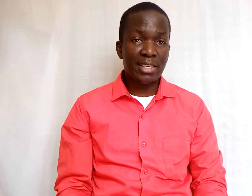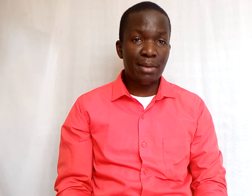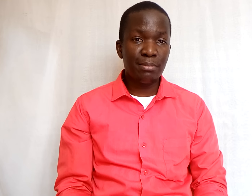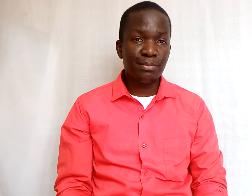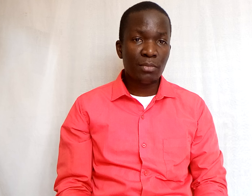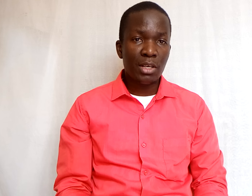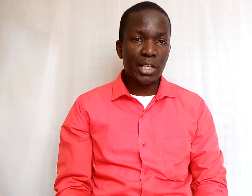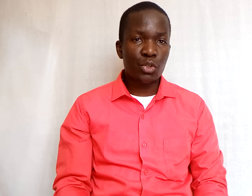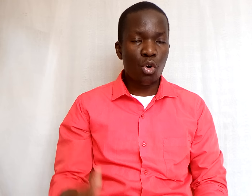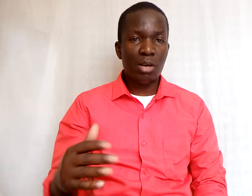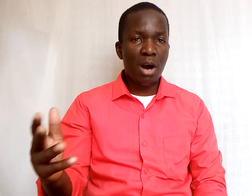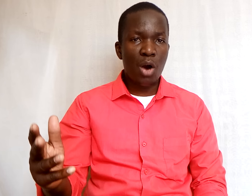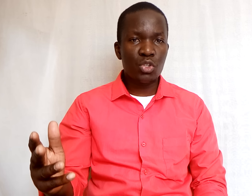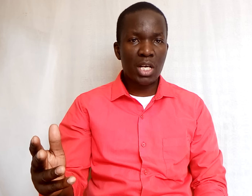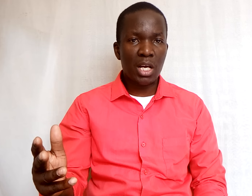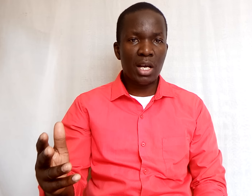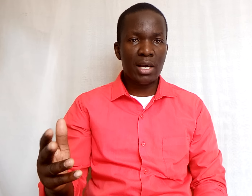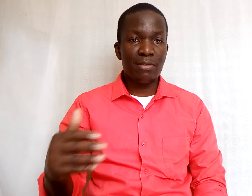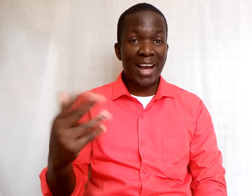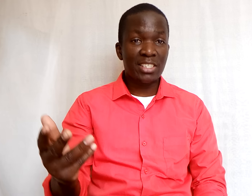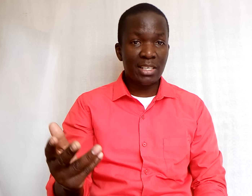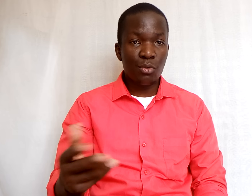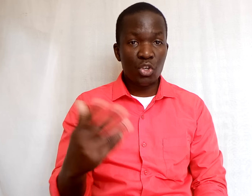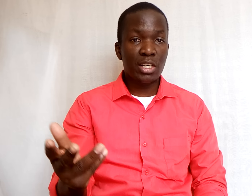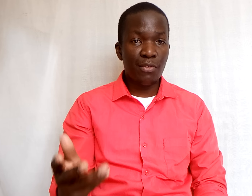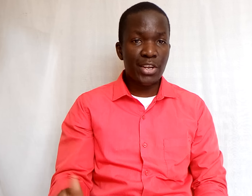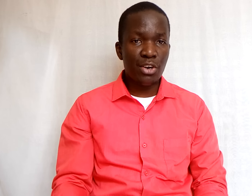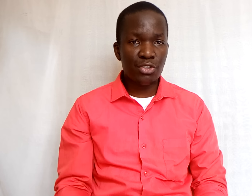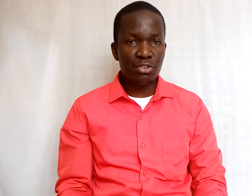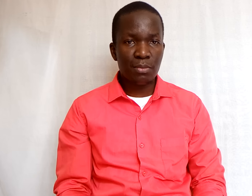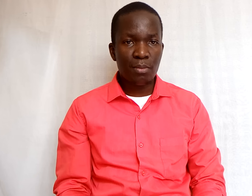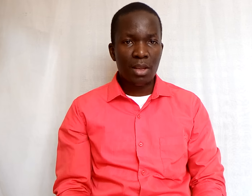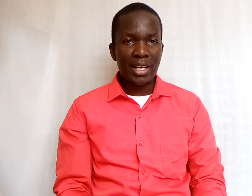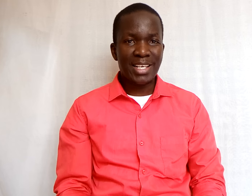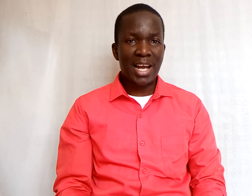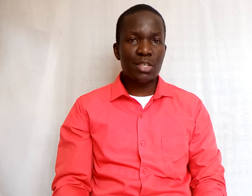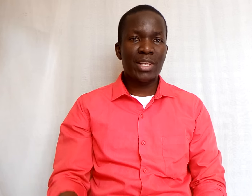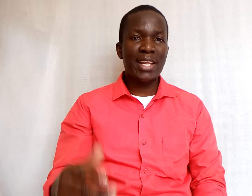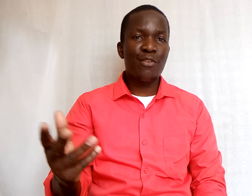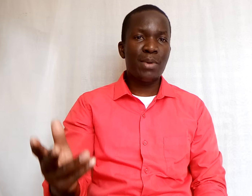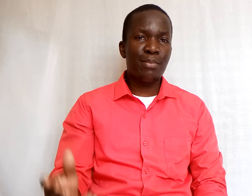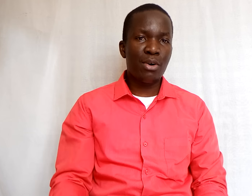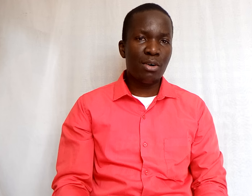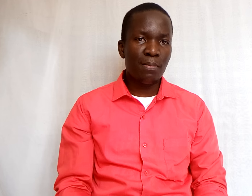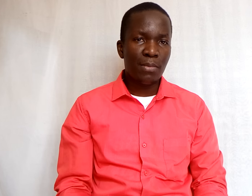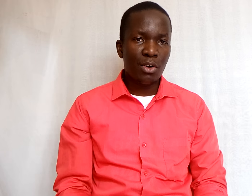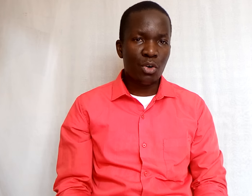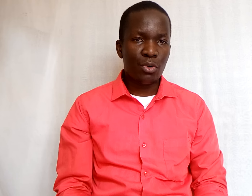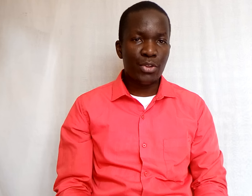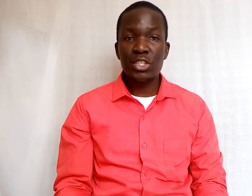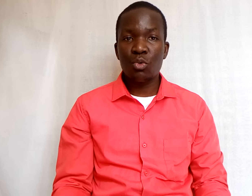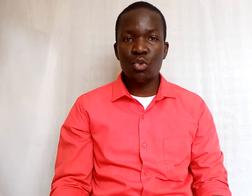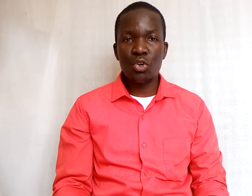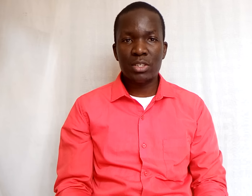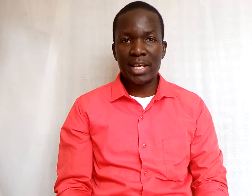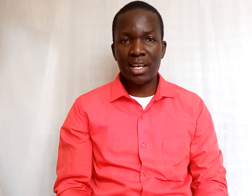time, it's all about revising, watching videos, interacting with the deaf people or those who know sign